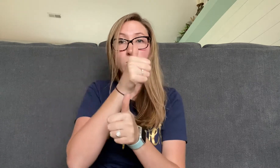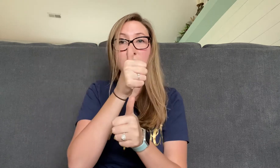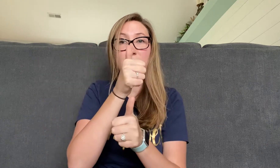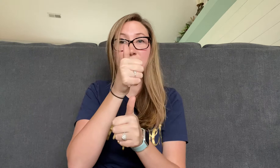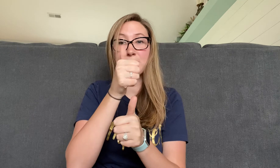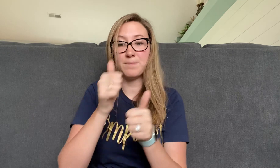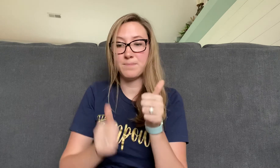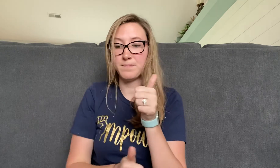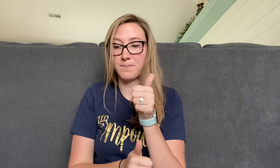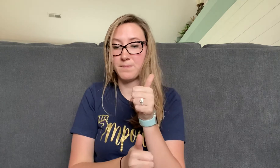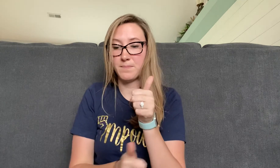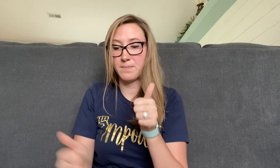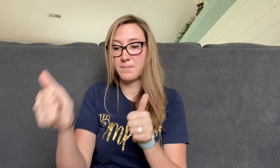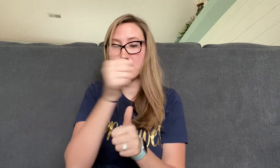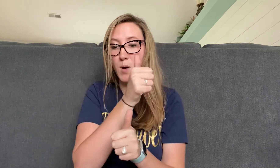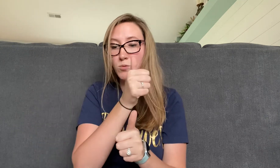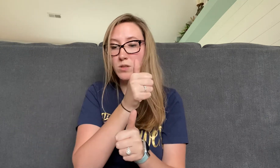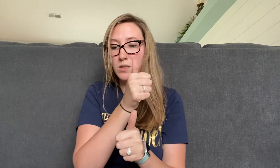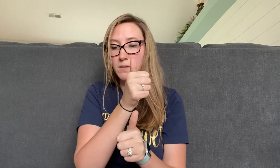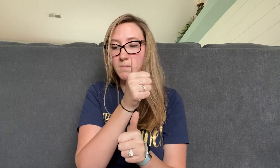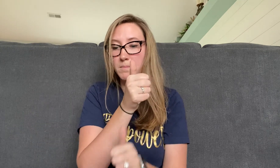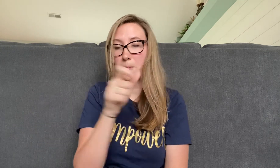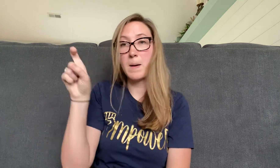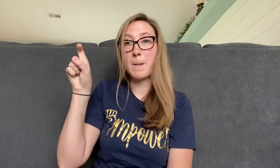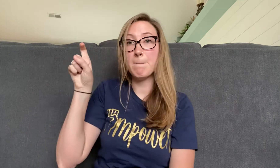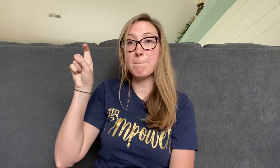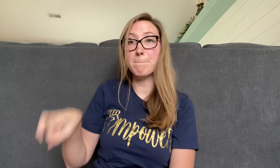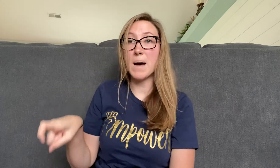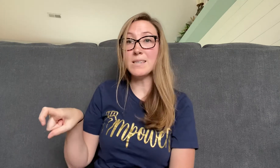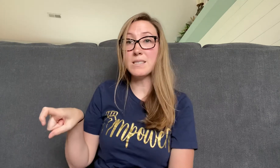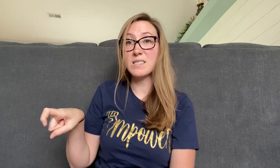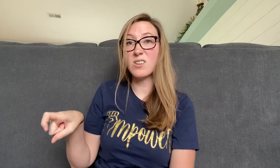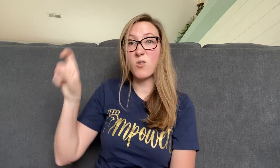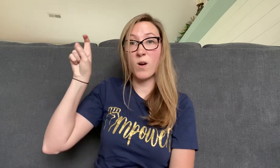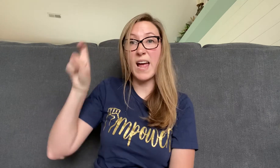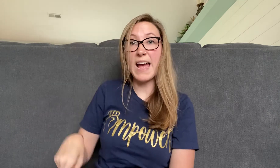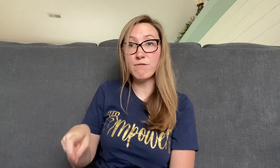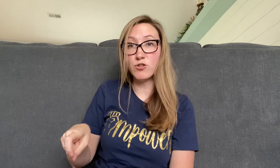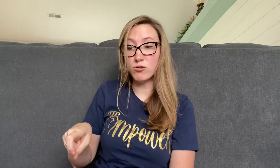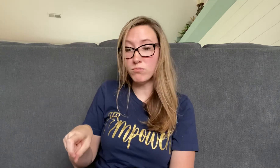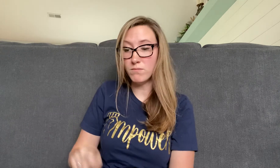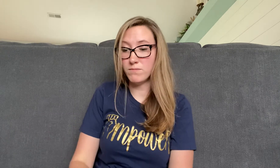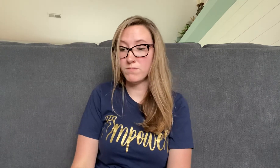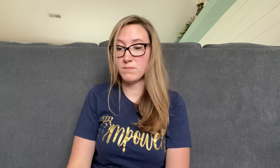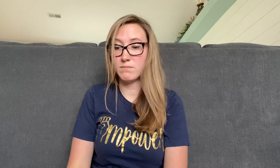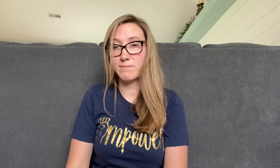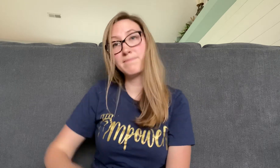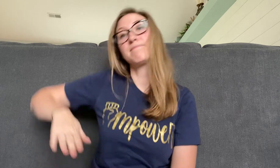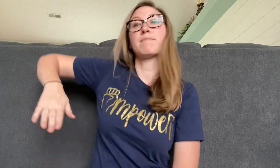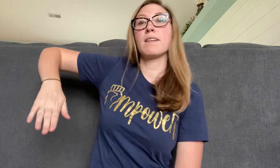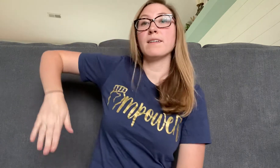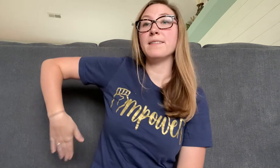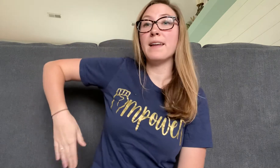most, most, must or have to, not